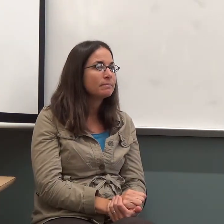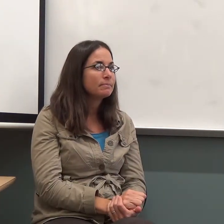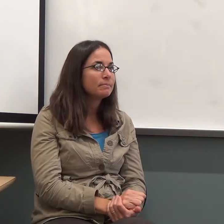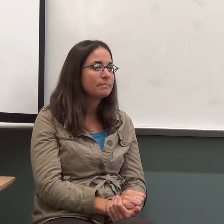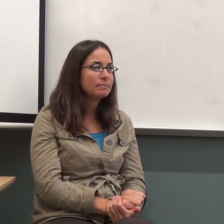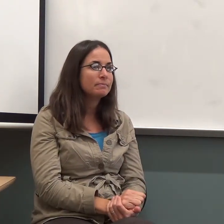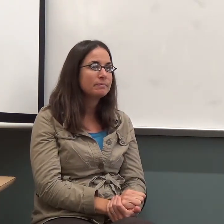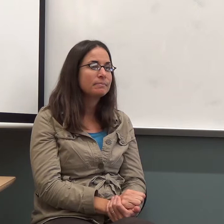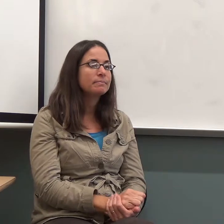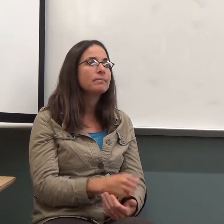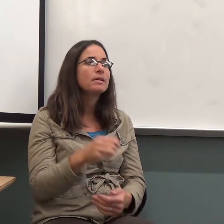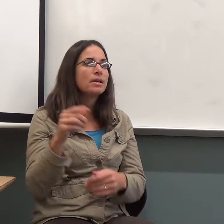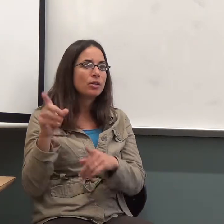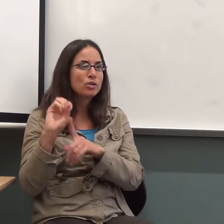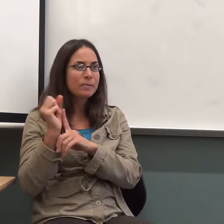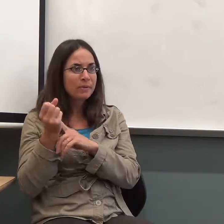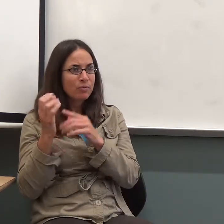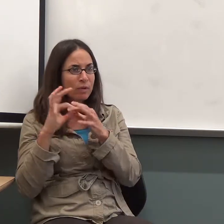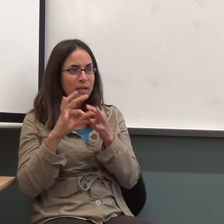The circumstances regarding snoring are sleep apnea.